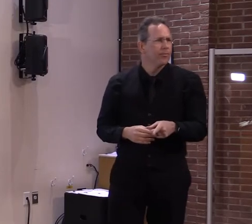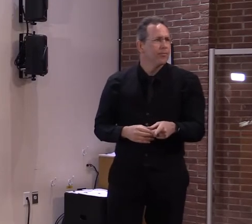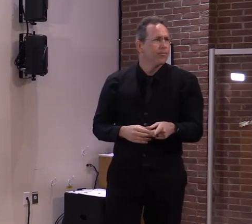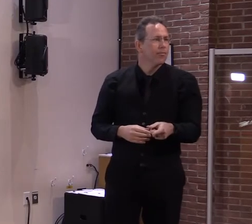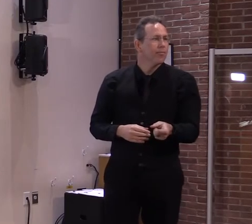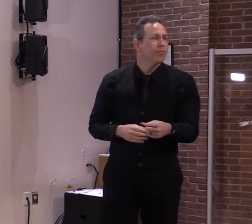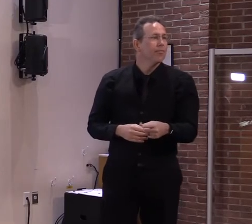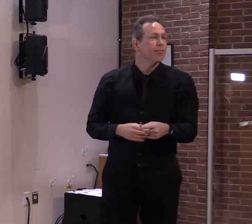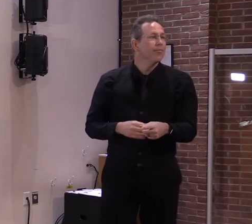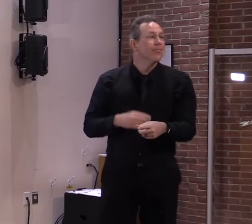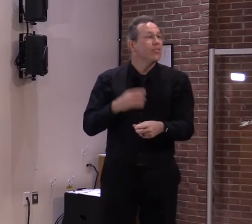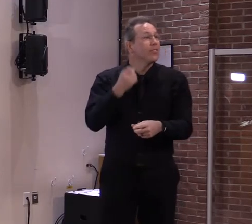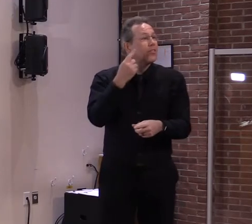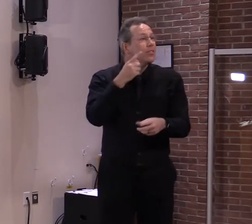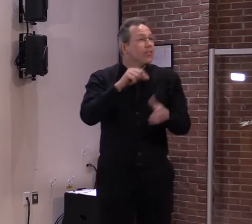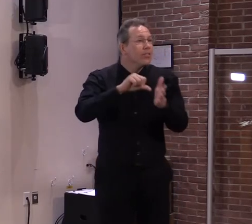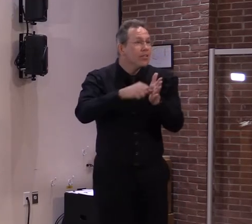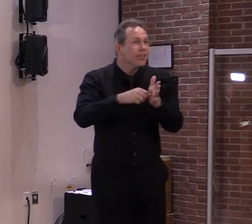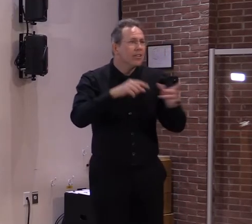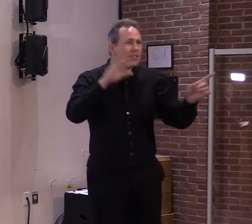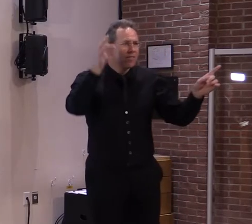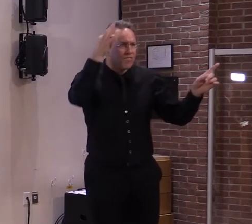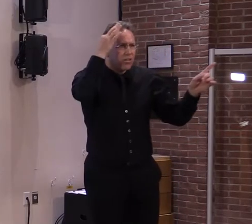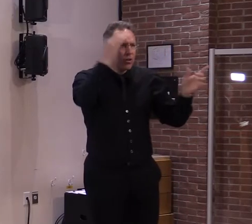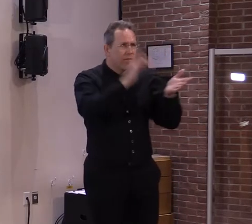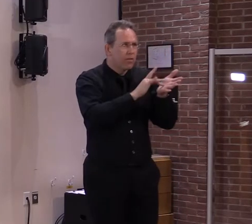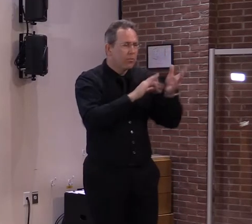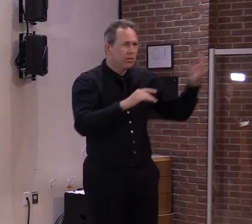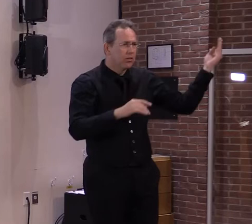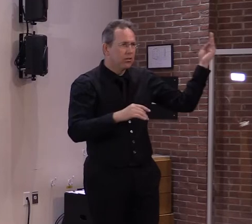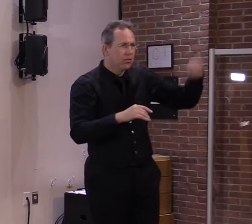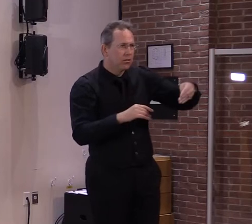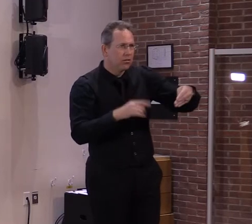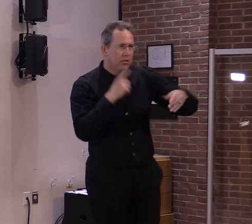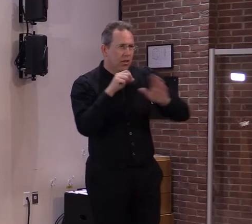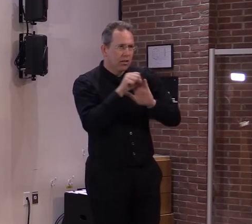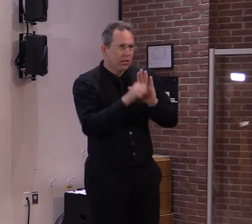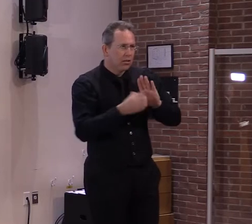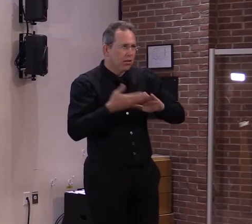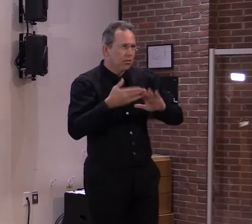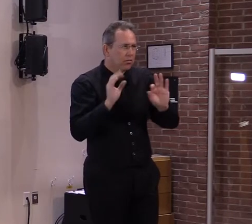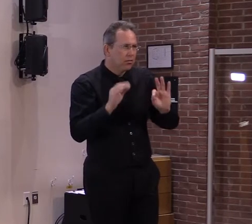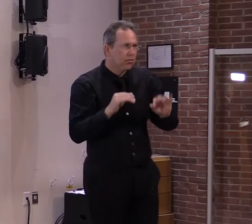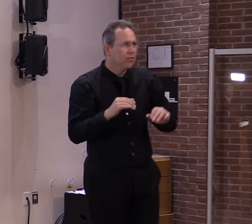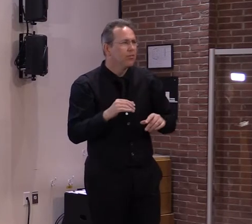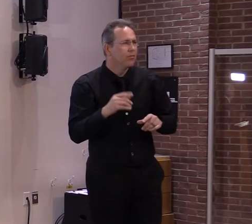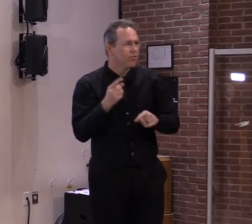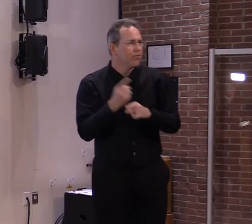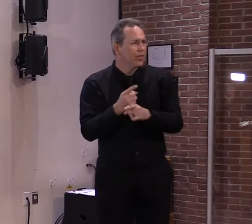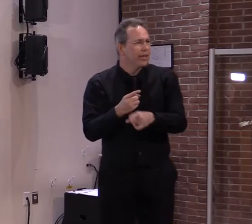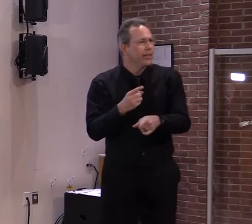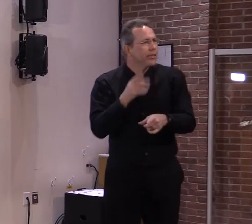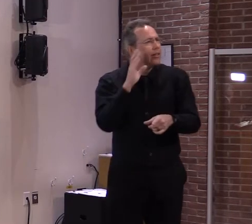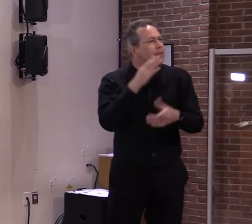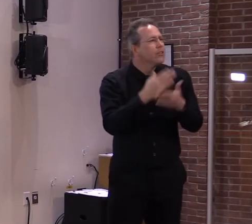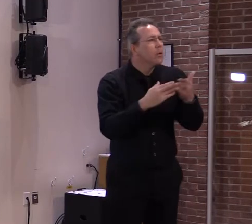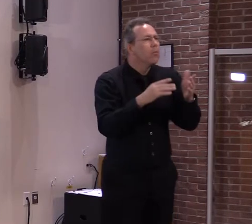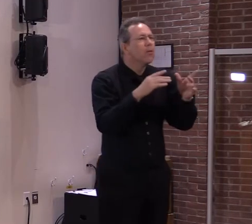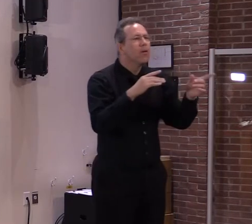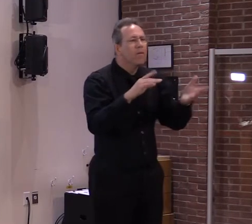Yeah, I wanted to be clarified. I mean, some of the pharmacies are under the federal pharmacy program. And although we try to